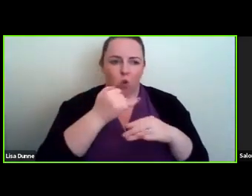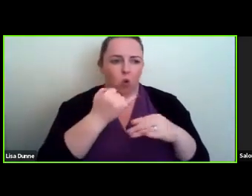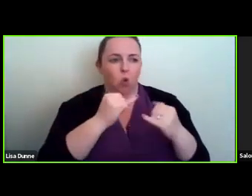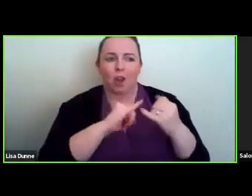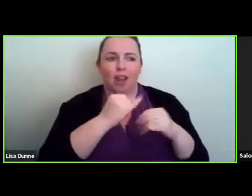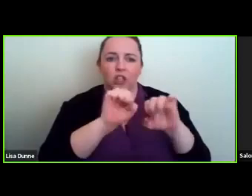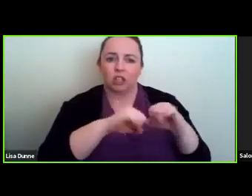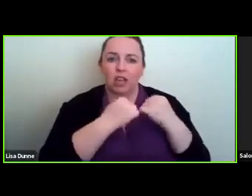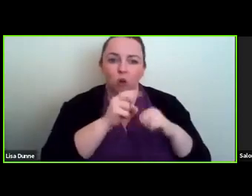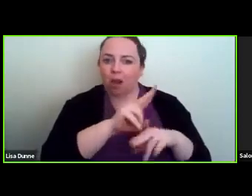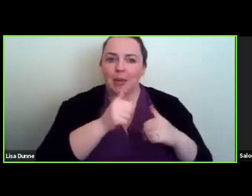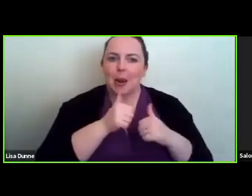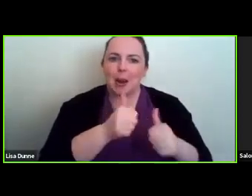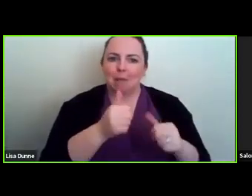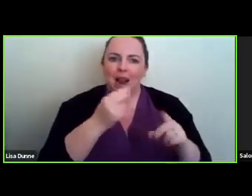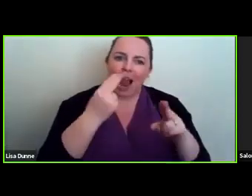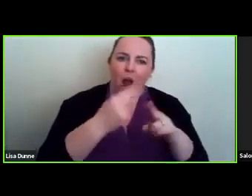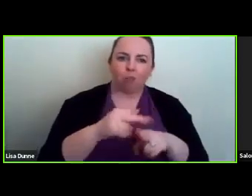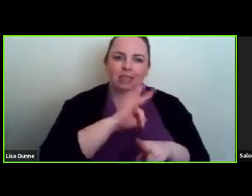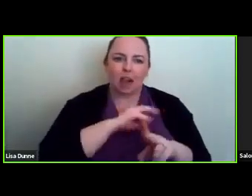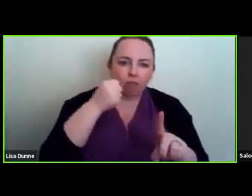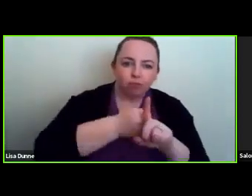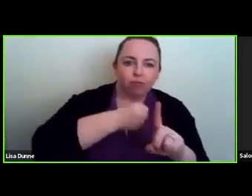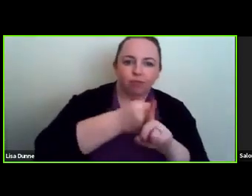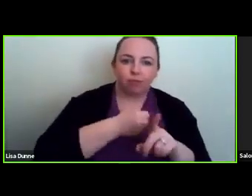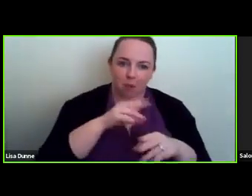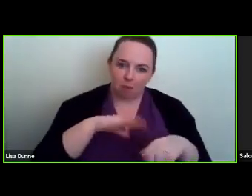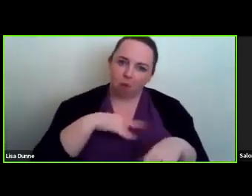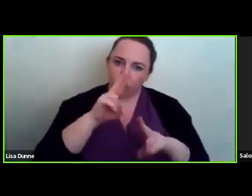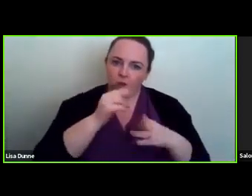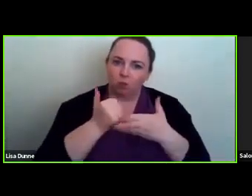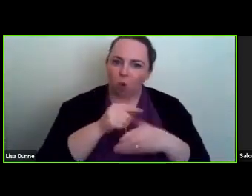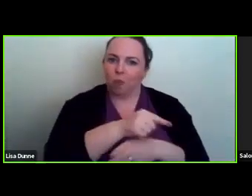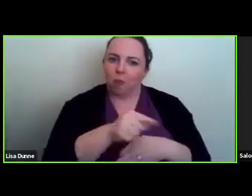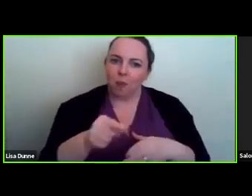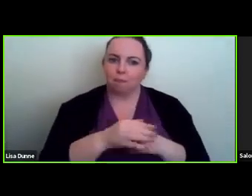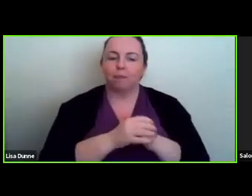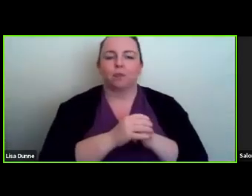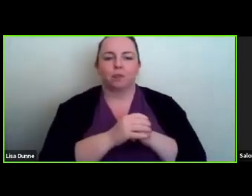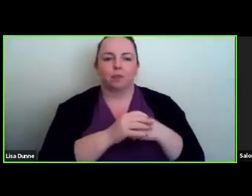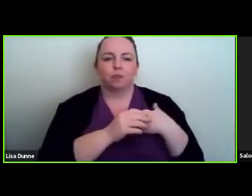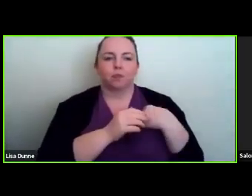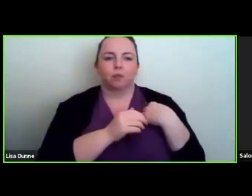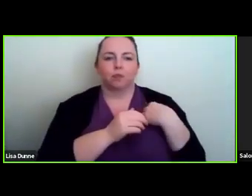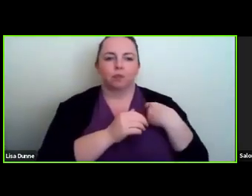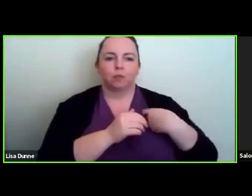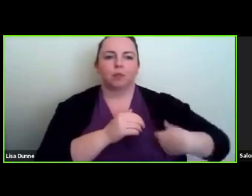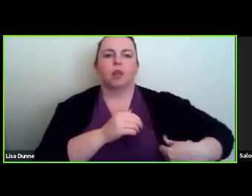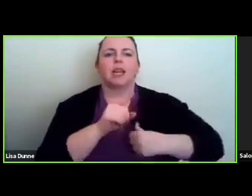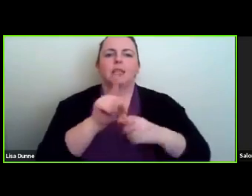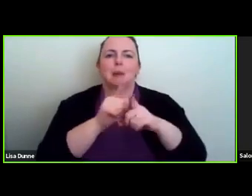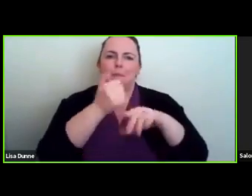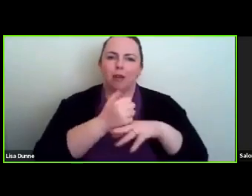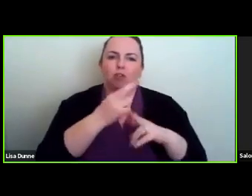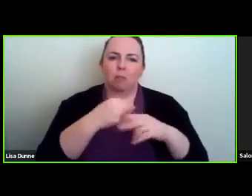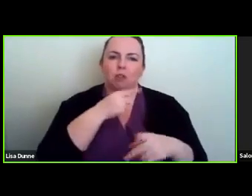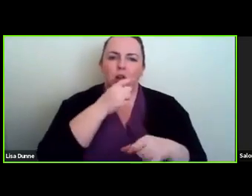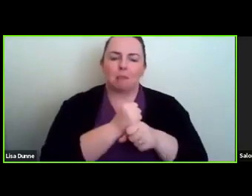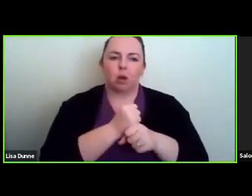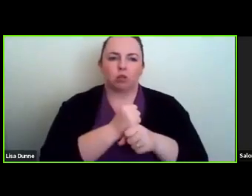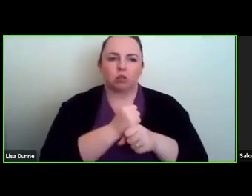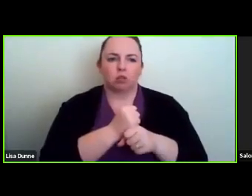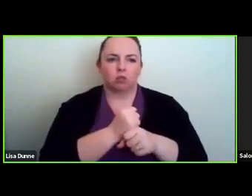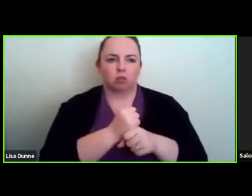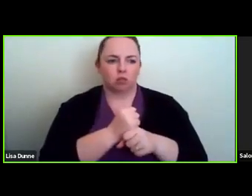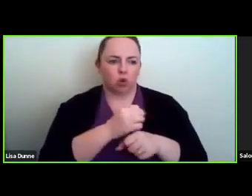to get out there or to fight for themselves. In addition to basic rights, we also talk about decent work, and